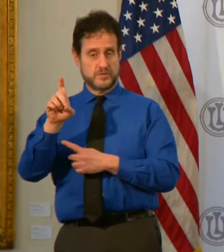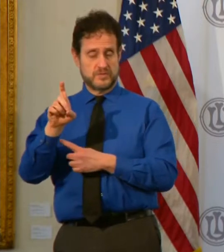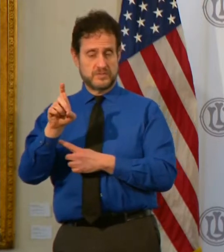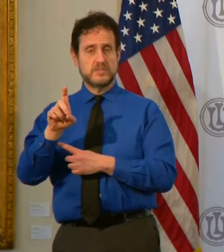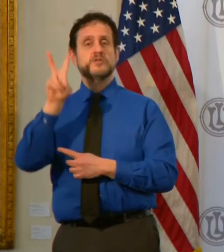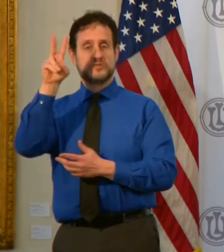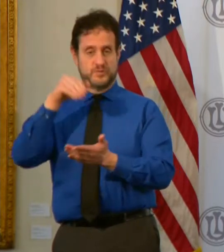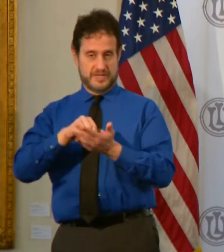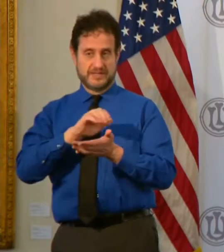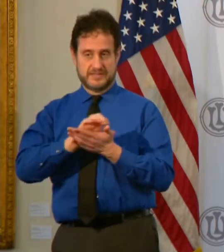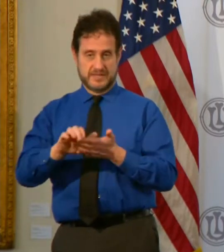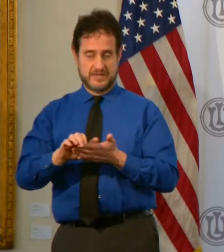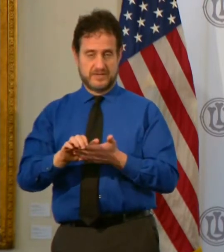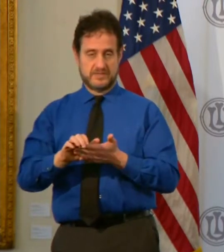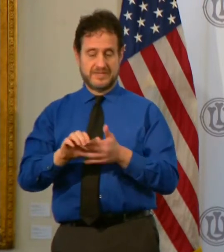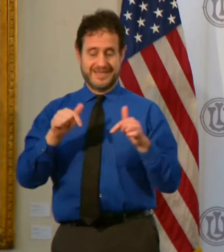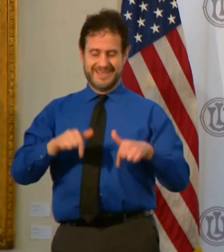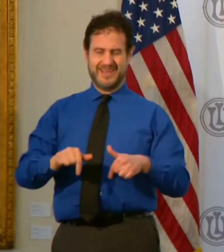is $2,000.